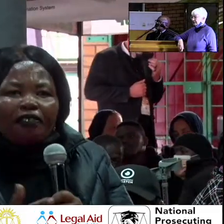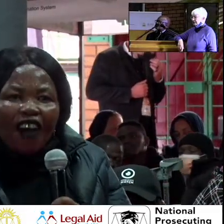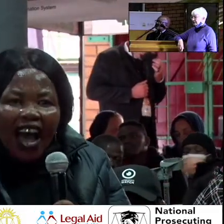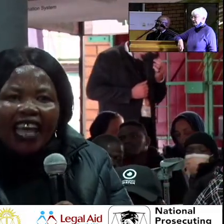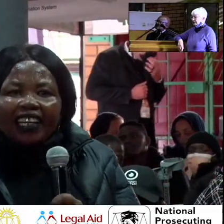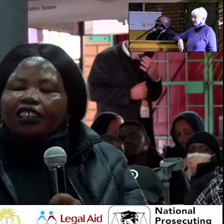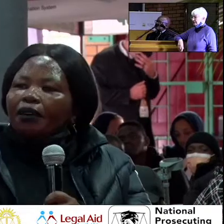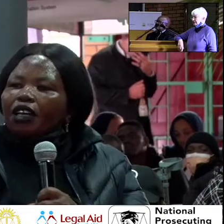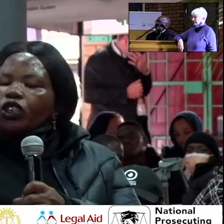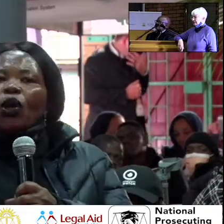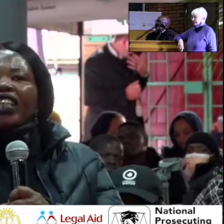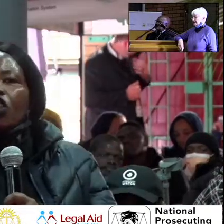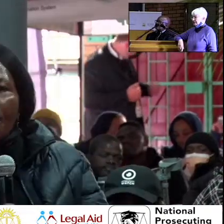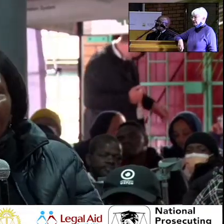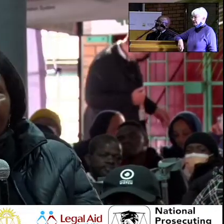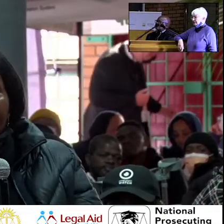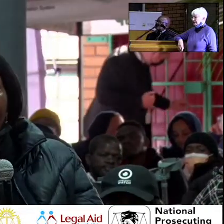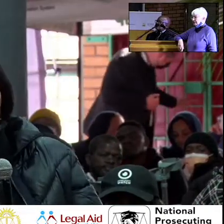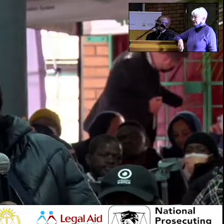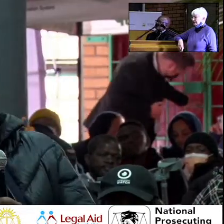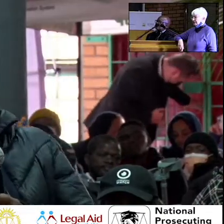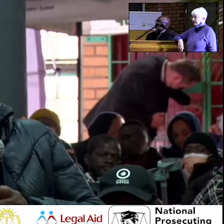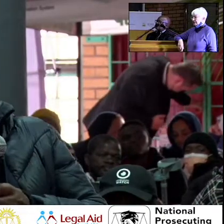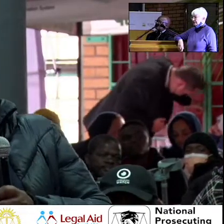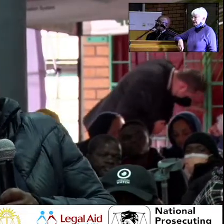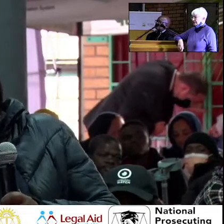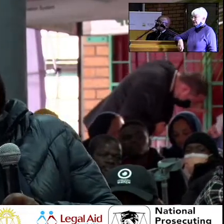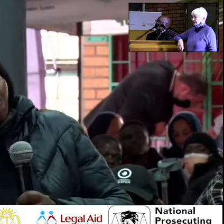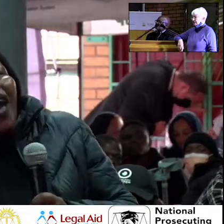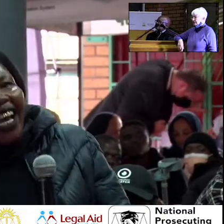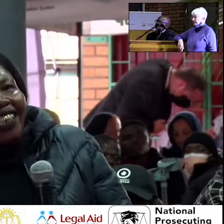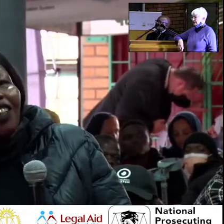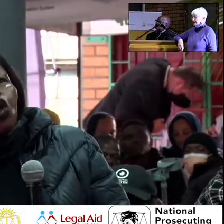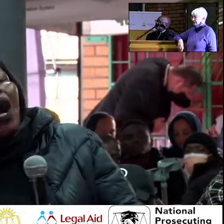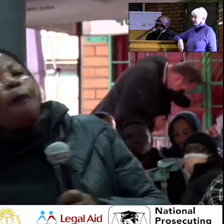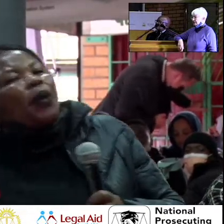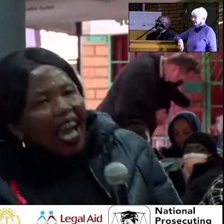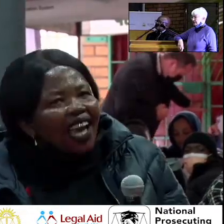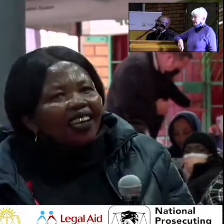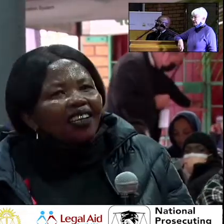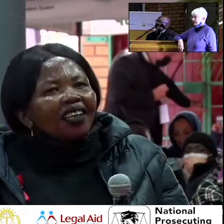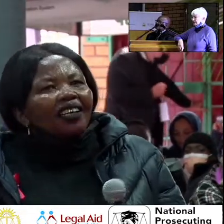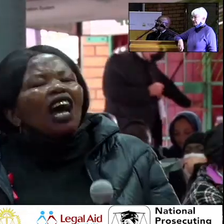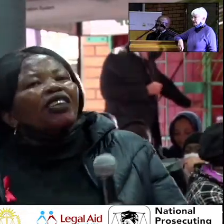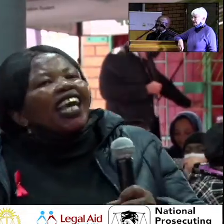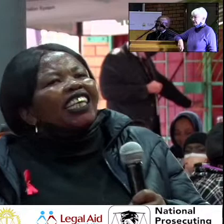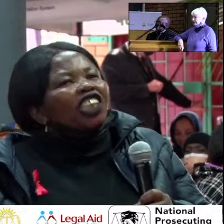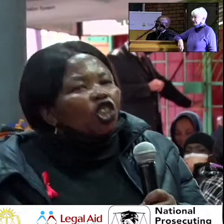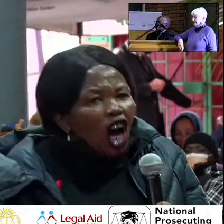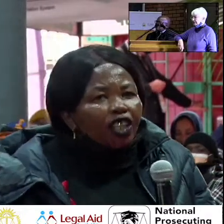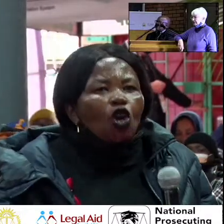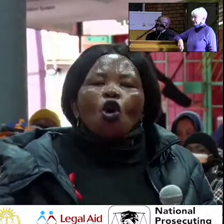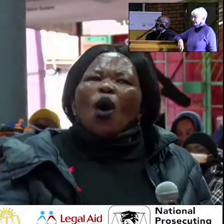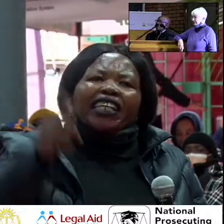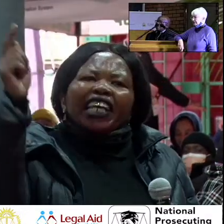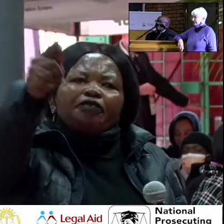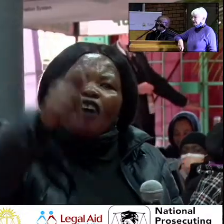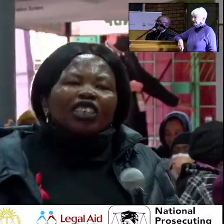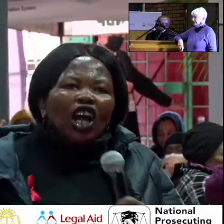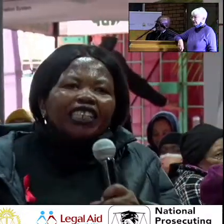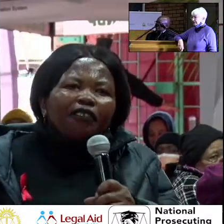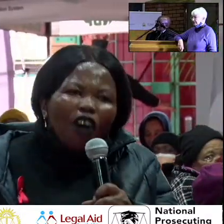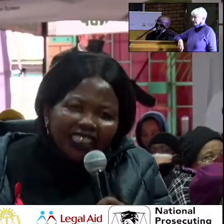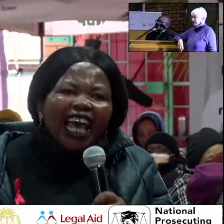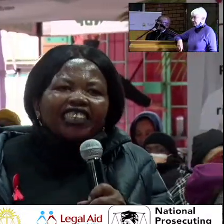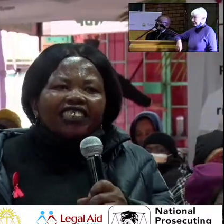took my file to his office. He brings the case back to appear. Now the case is on. Okay. What if I